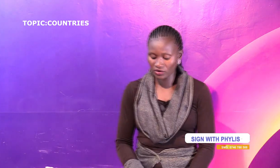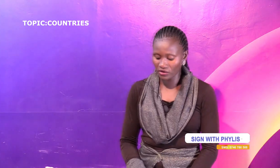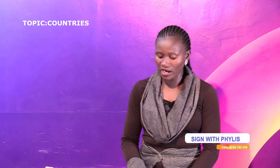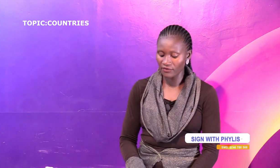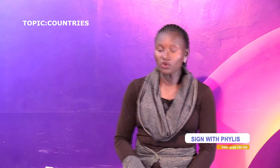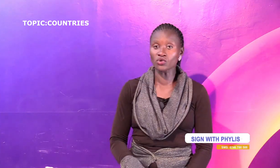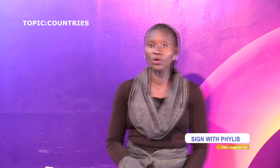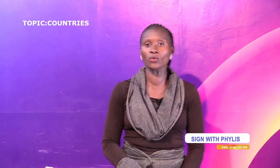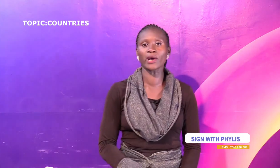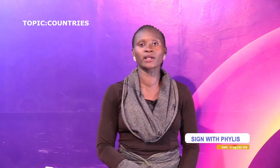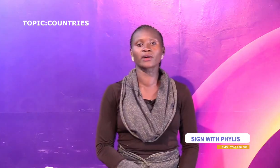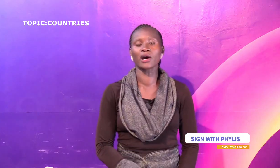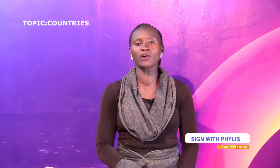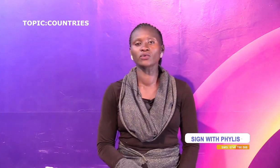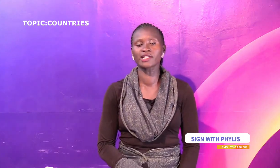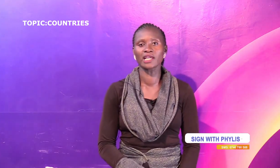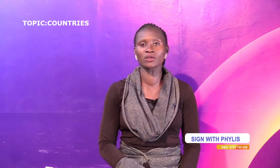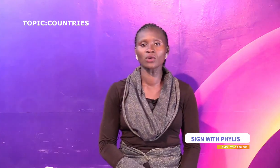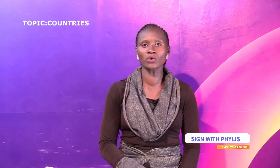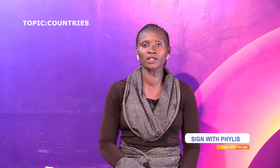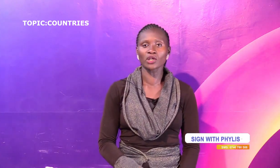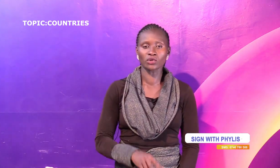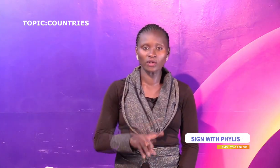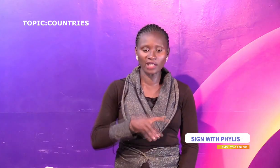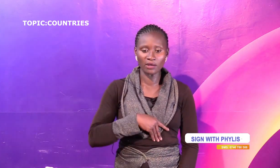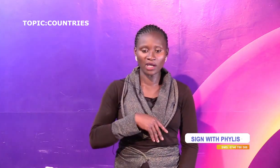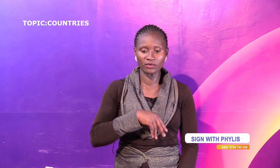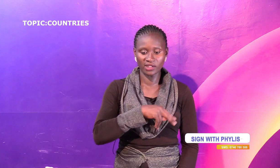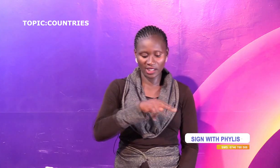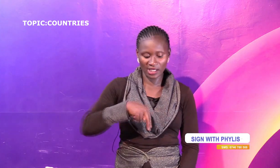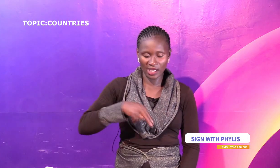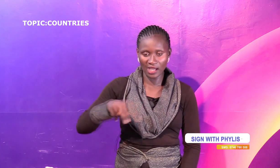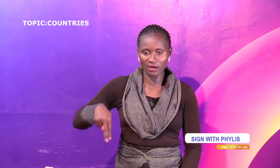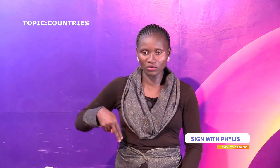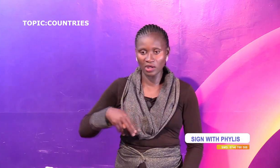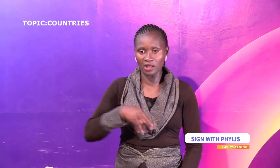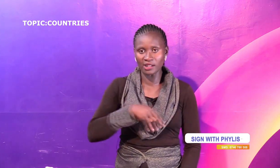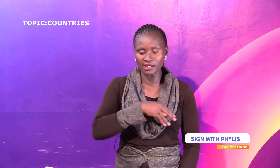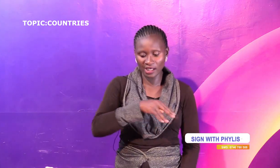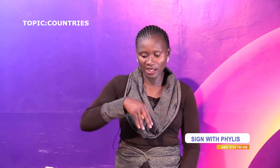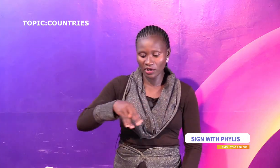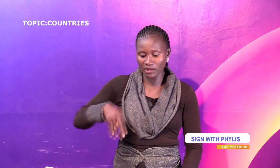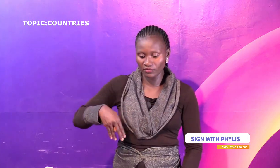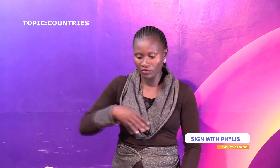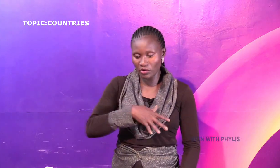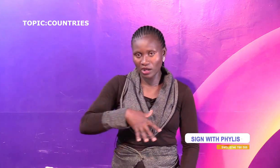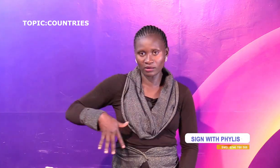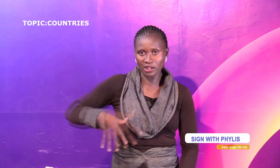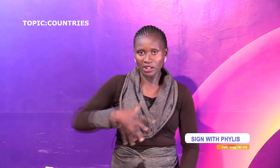have Norway. How do we sign Norway? So Denmark we signed here, the sign coming from your